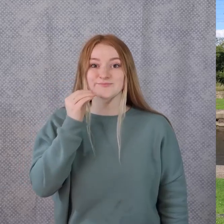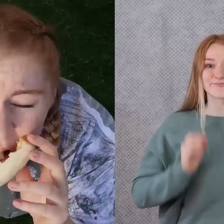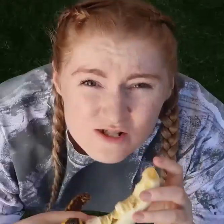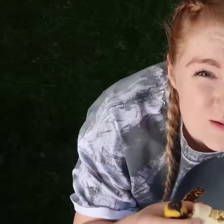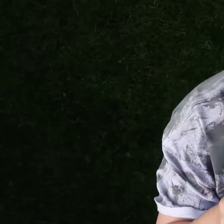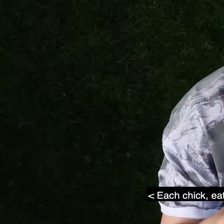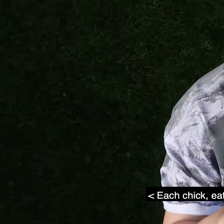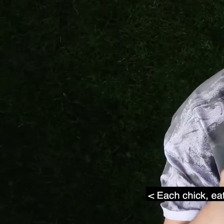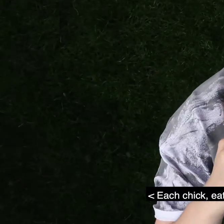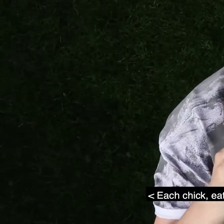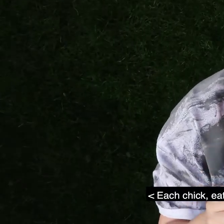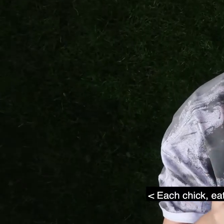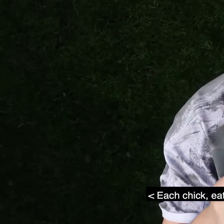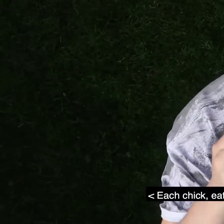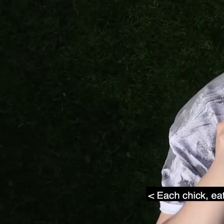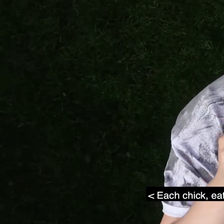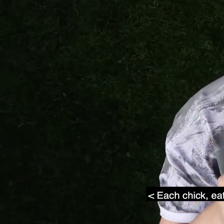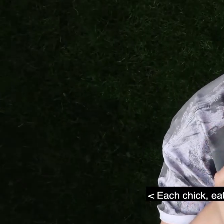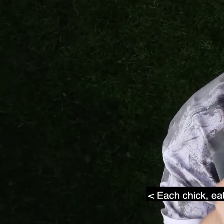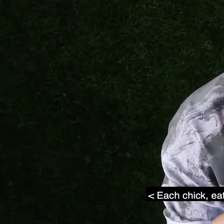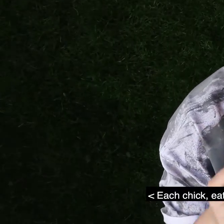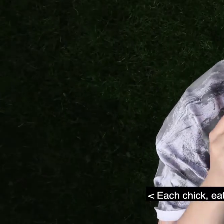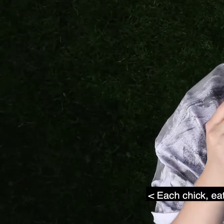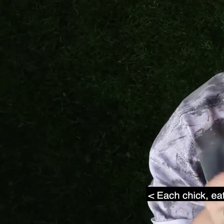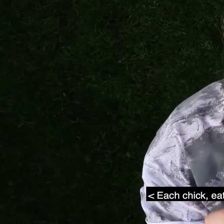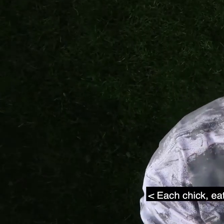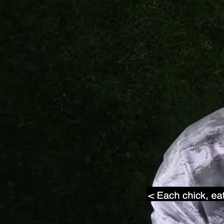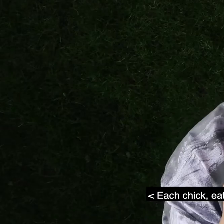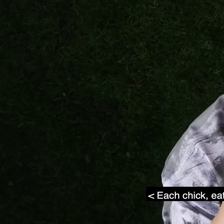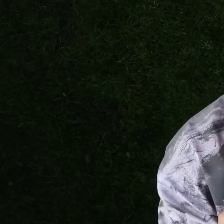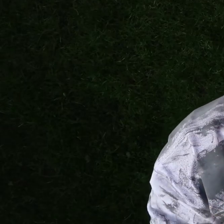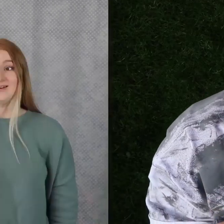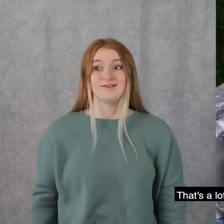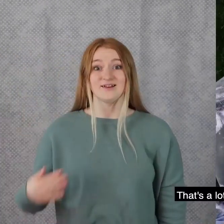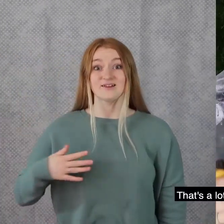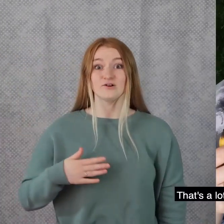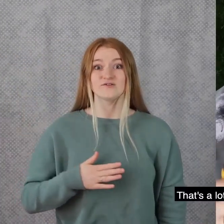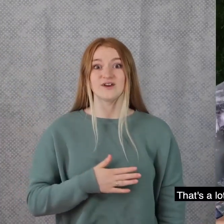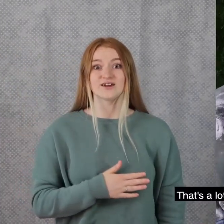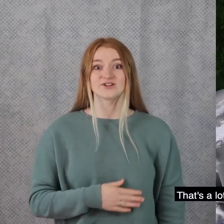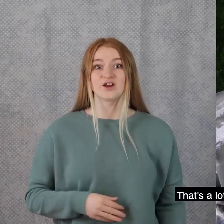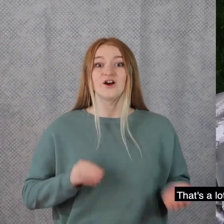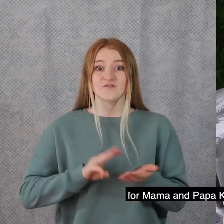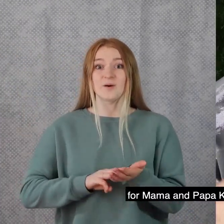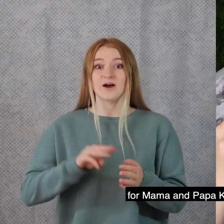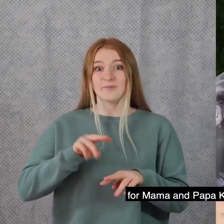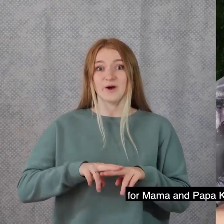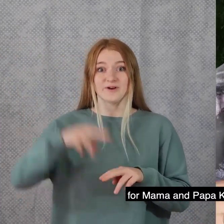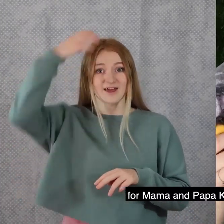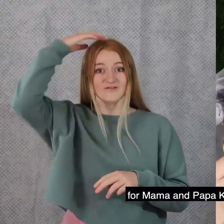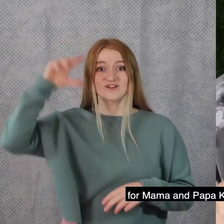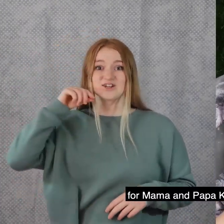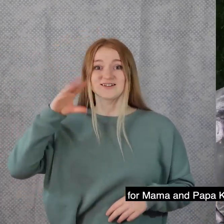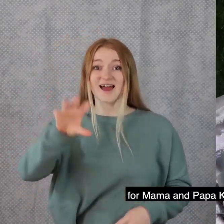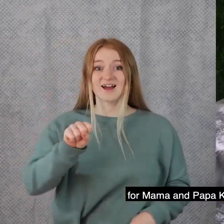eat. Each chick eats 12 fish a day. That's a lot of fish for Mama and